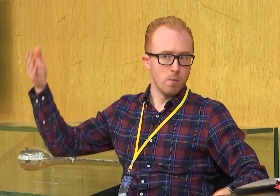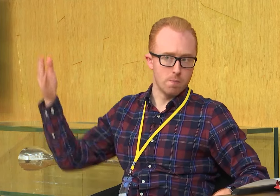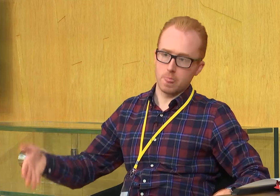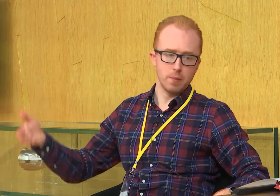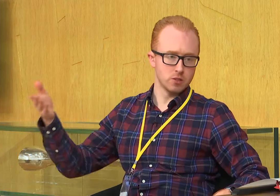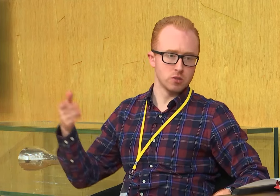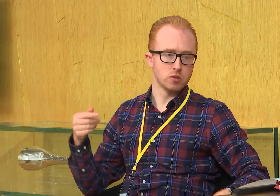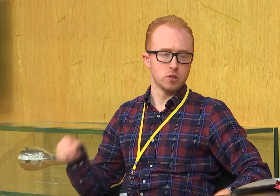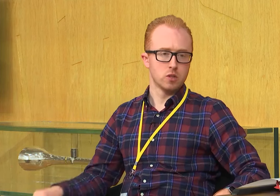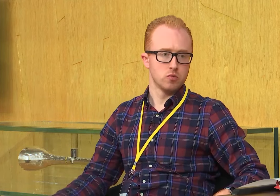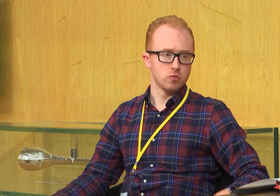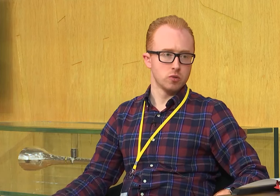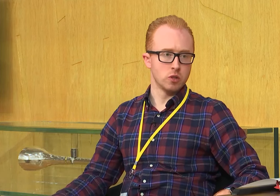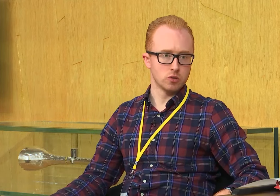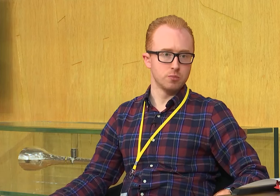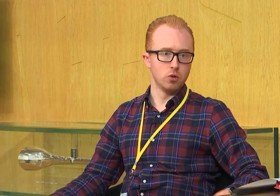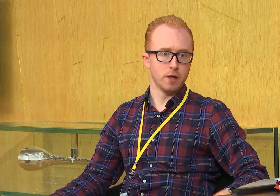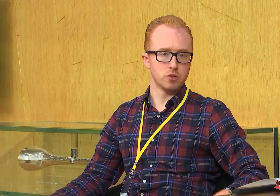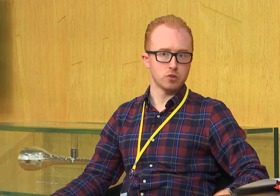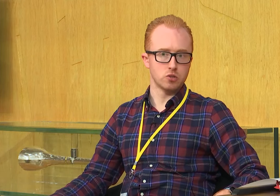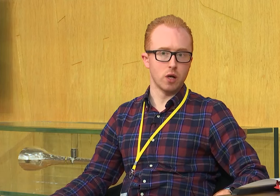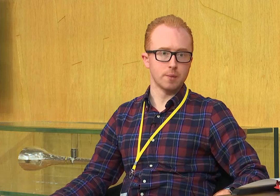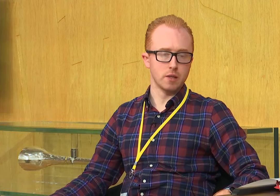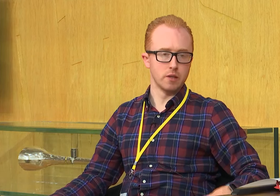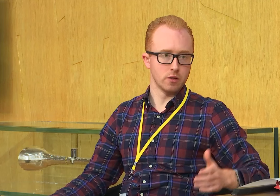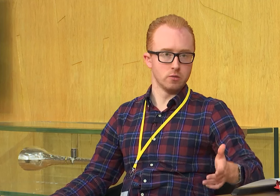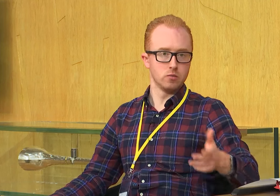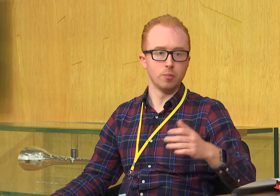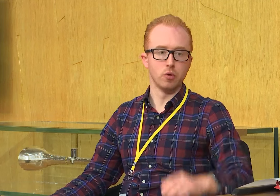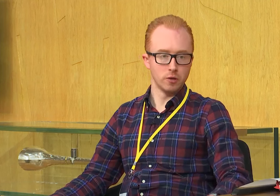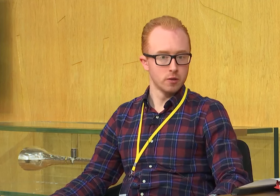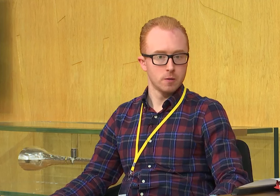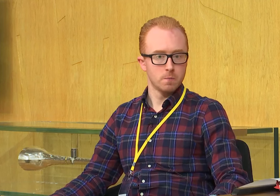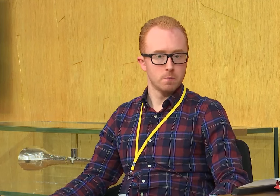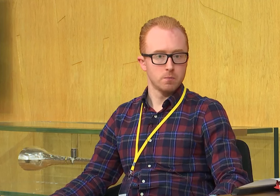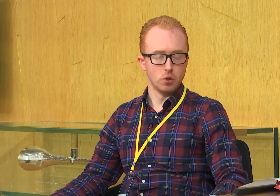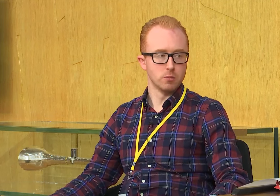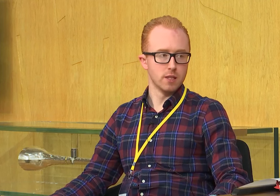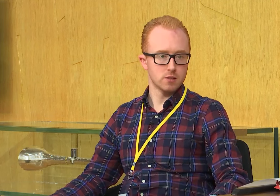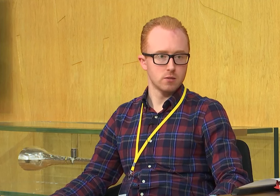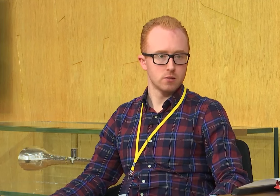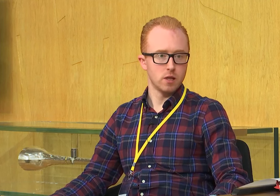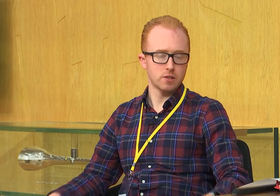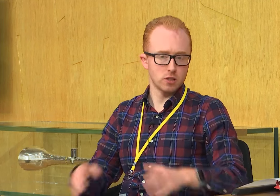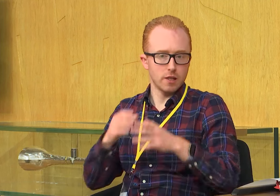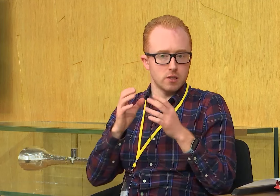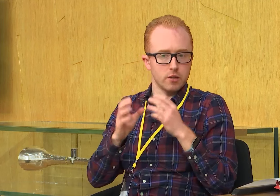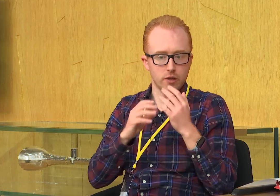the mentioned, you know, support measures described in their report put into place?